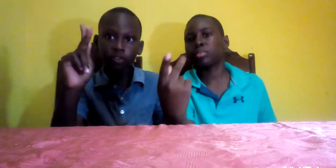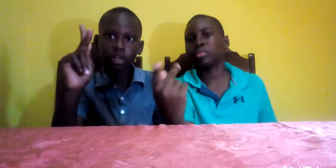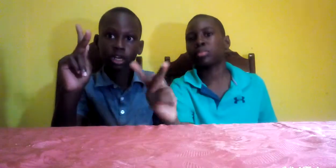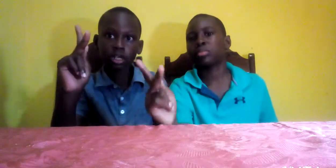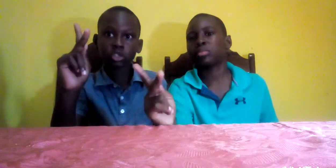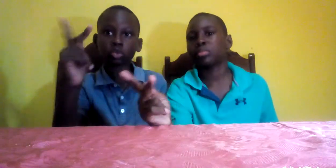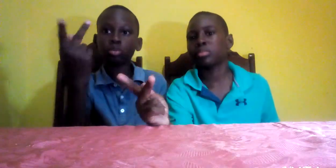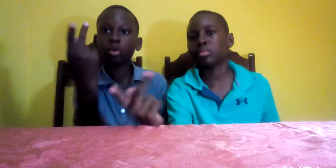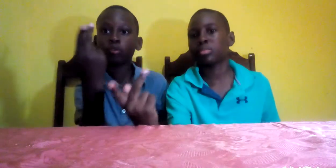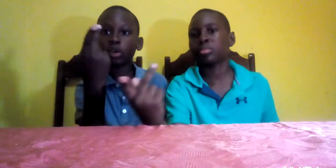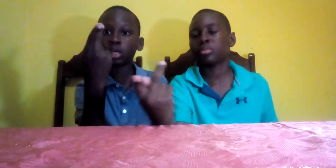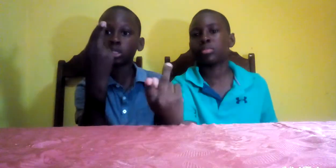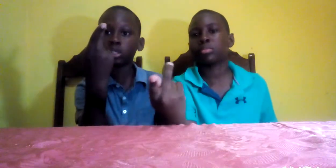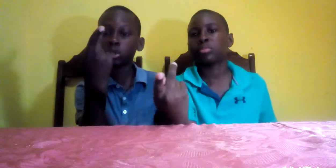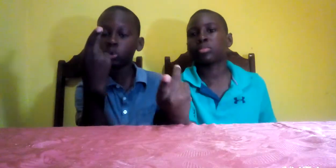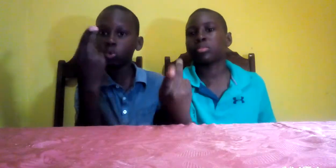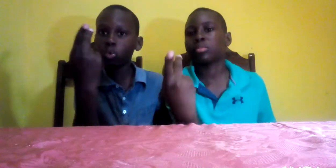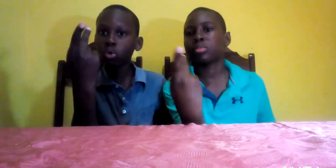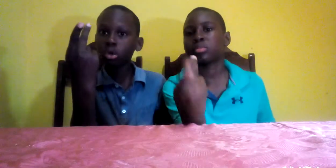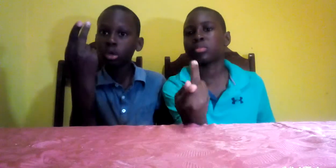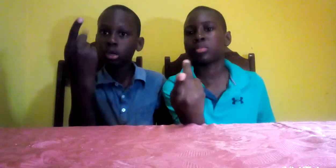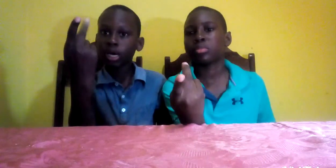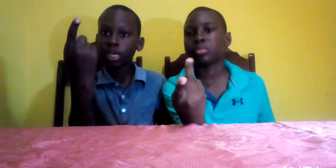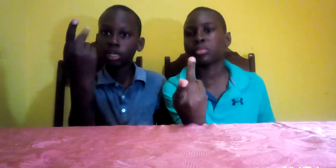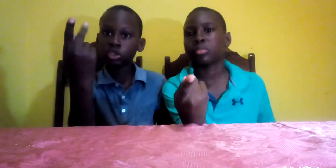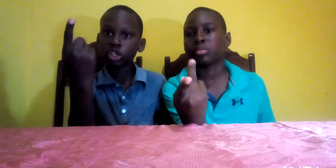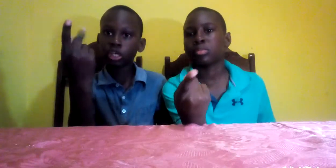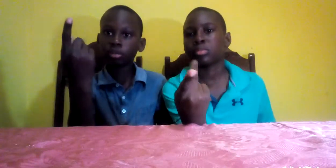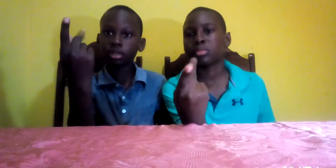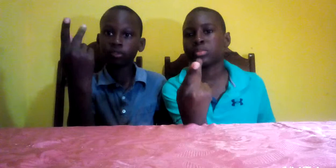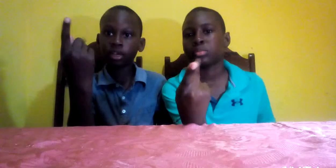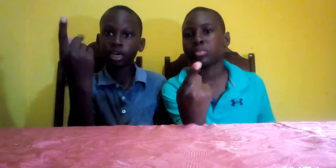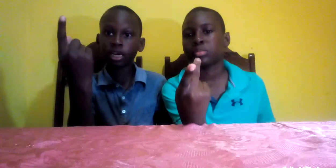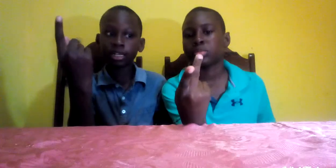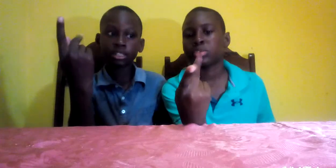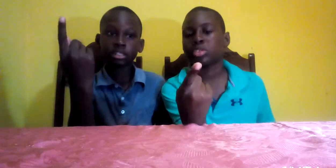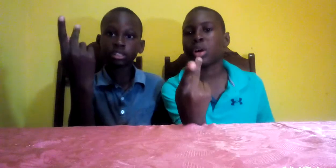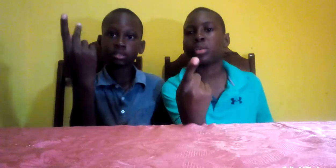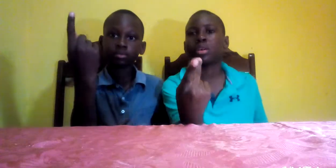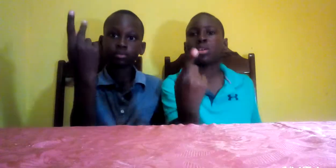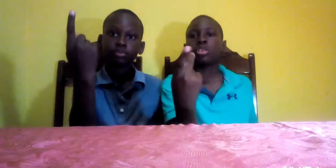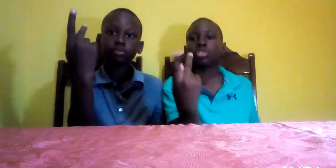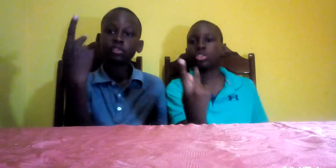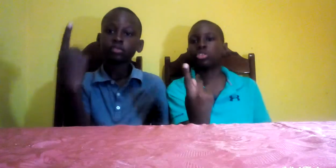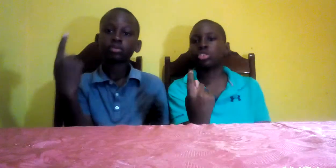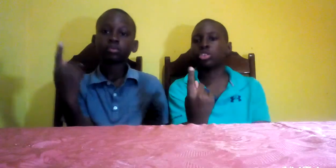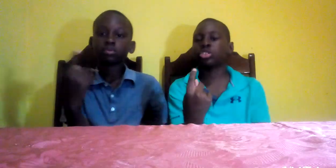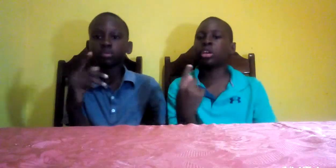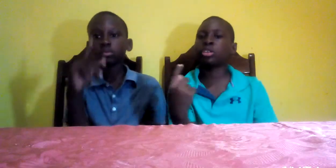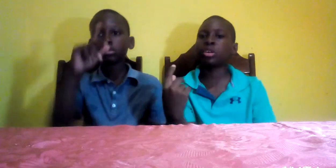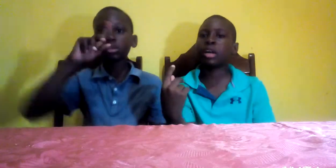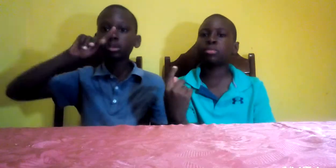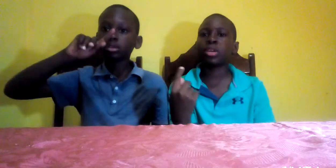finger should be facing you and then you shake the middle finger like this up so it's Thursday and you guys may